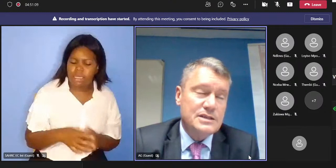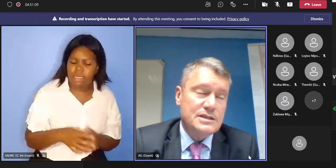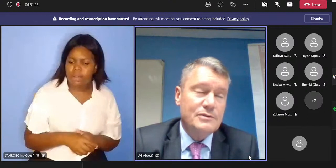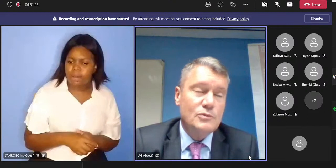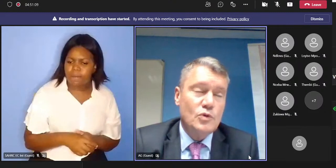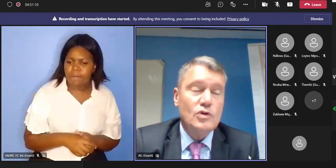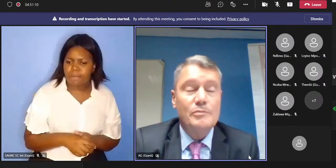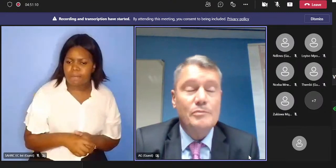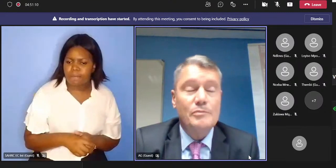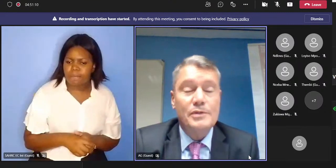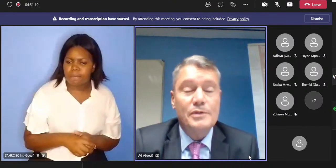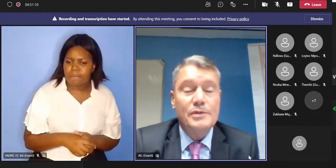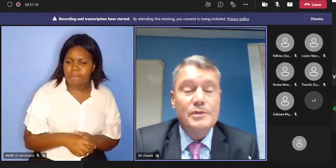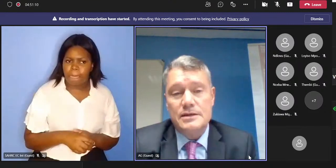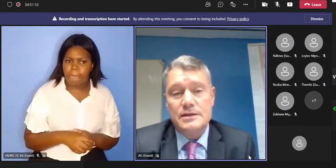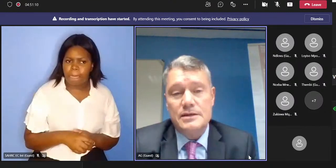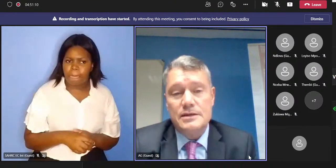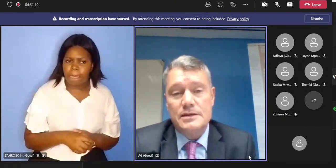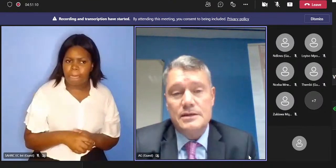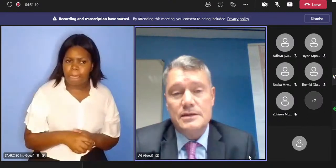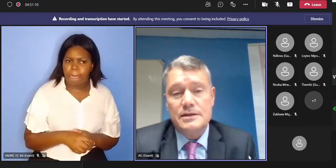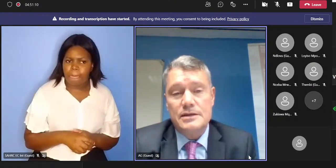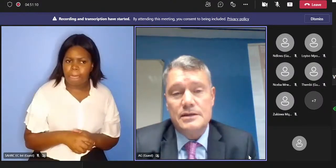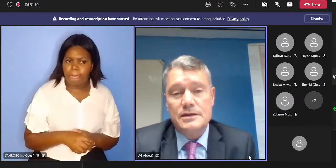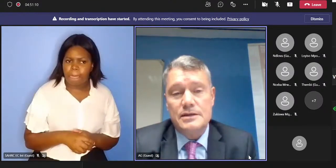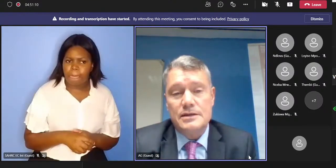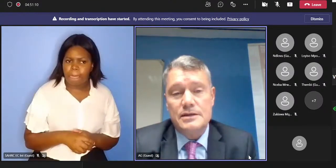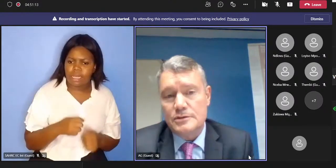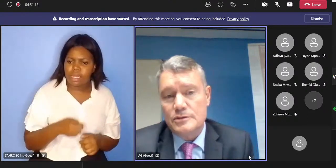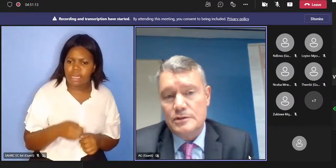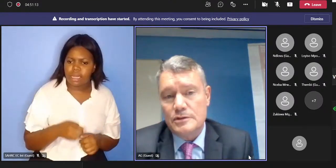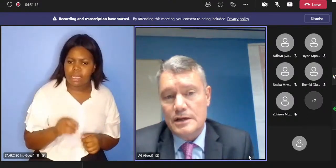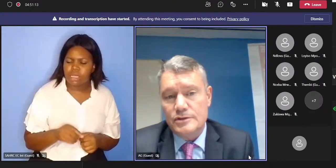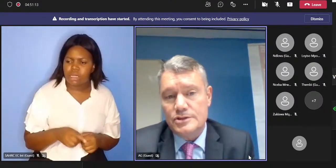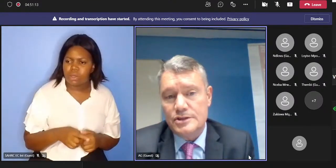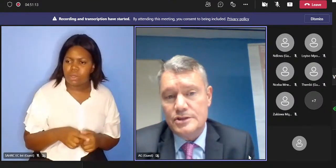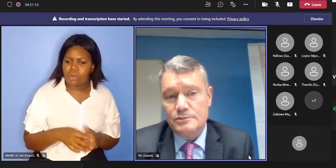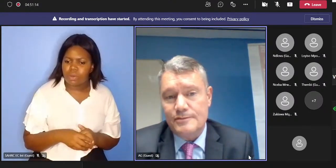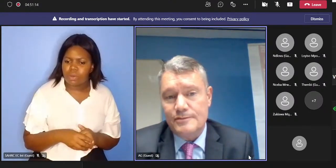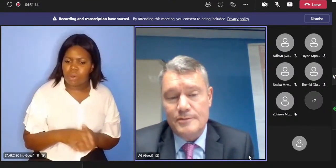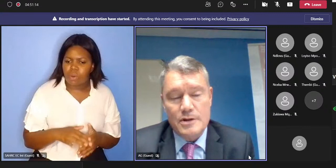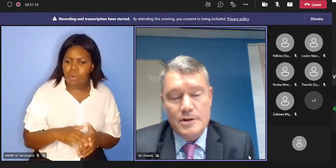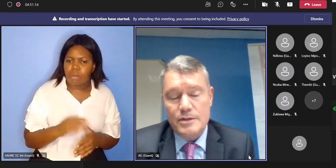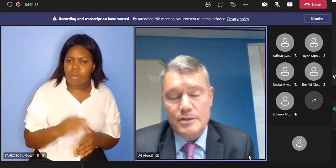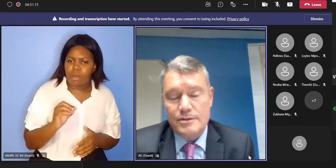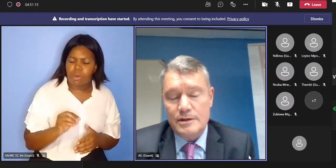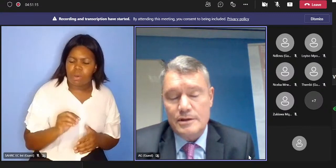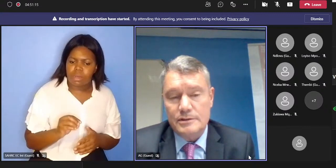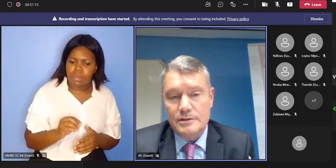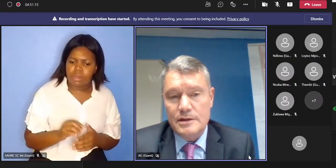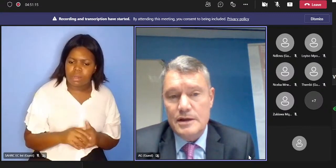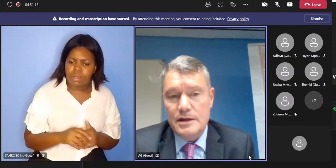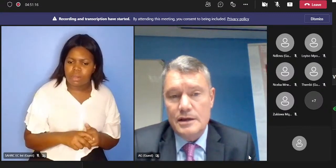it's even more complicated than that, because, there are also Christians with